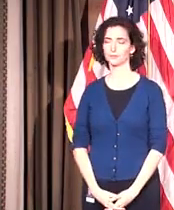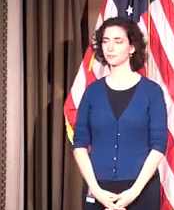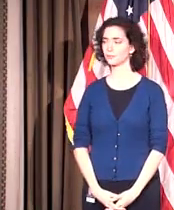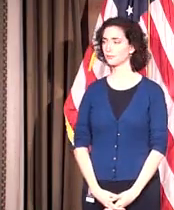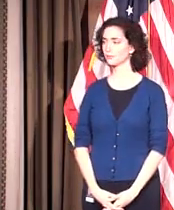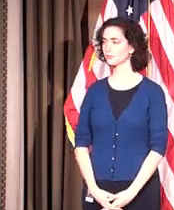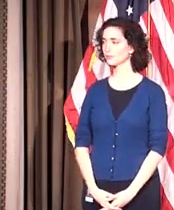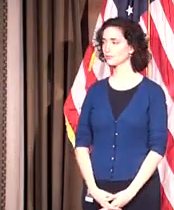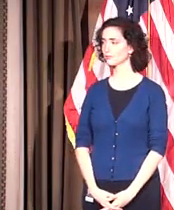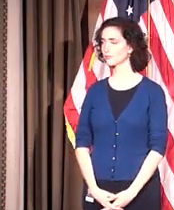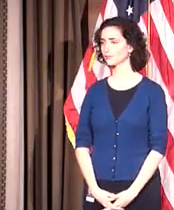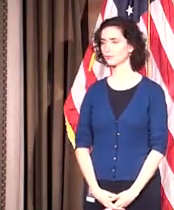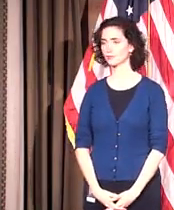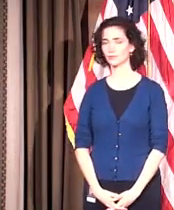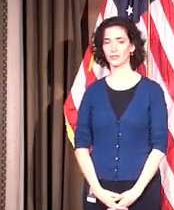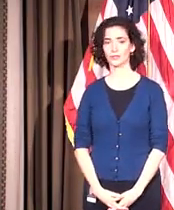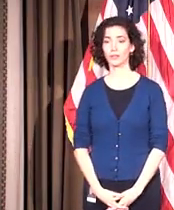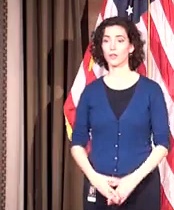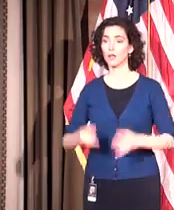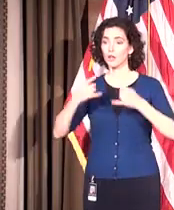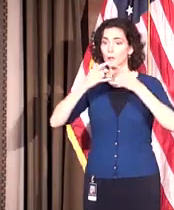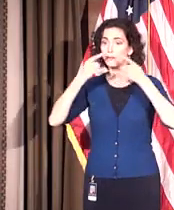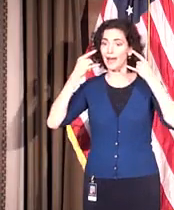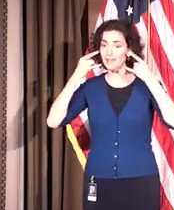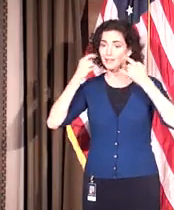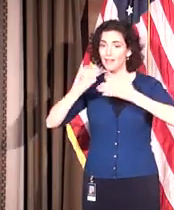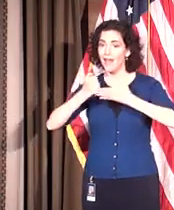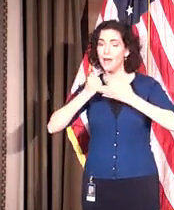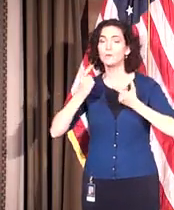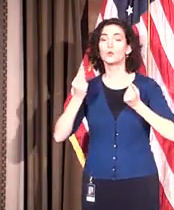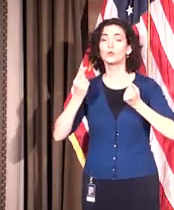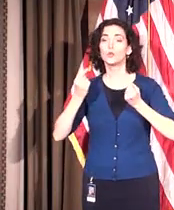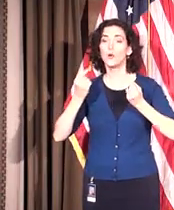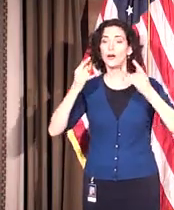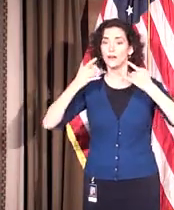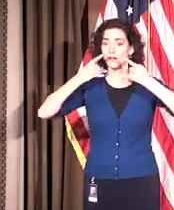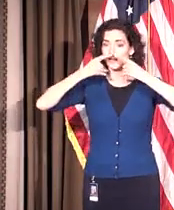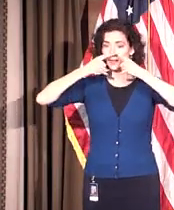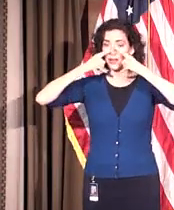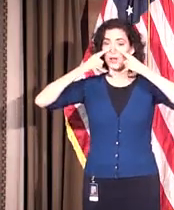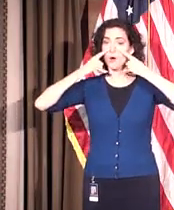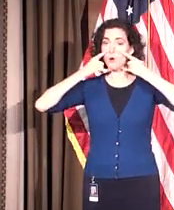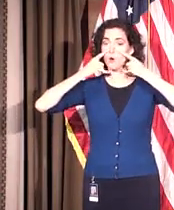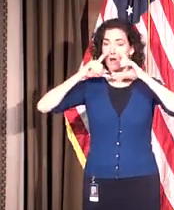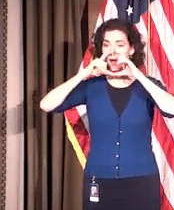In order for the mask to be effective, you've got to wear it over your nose and mouth, I should say.